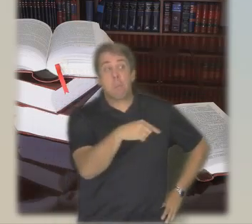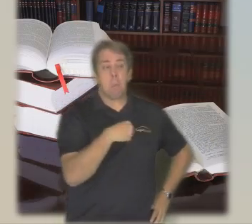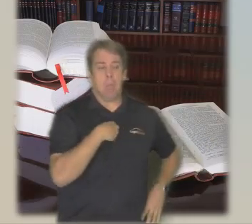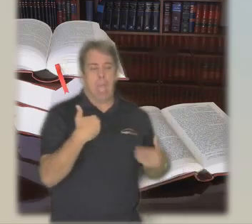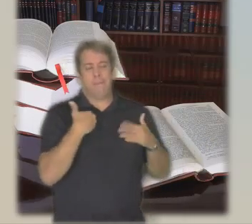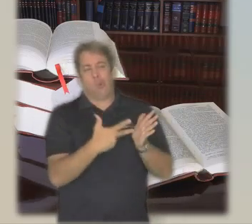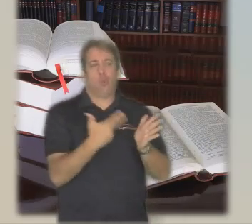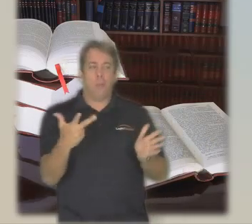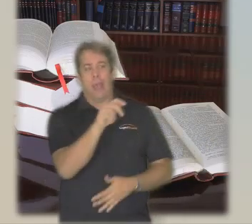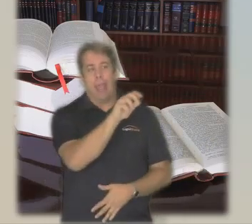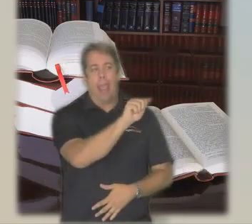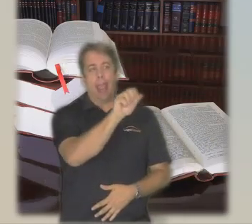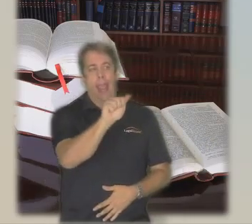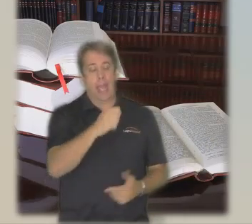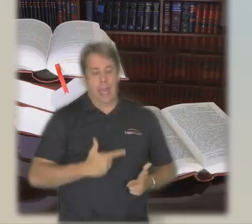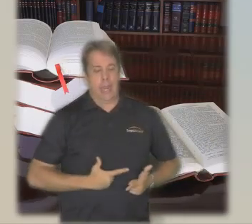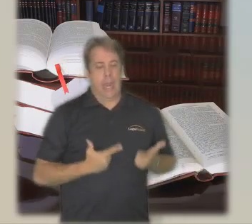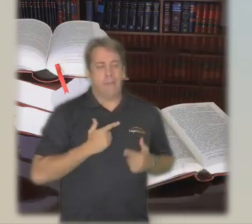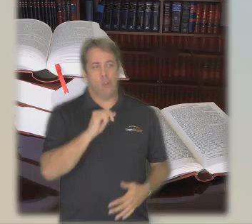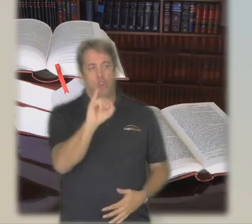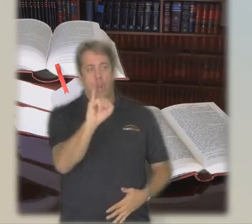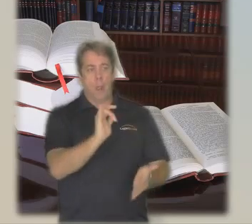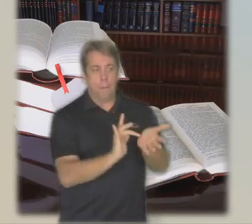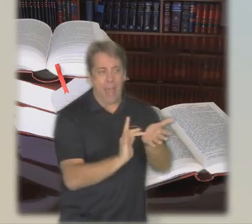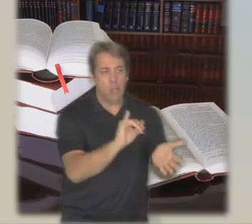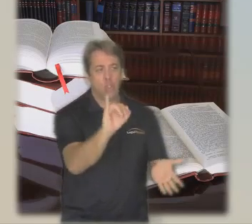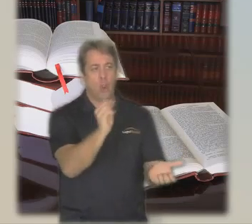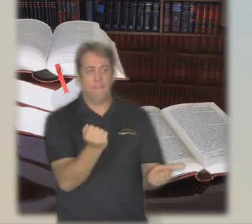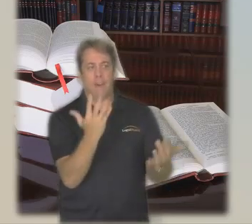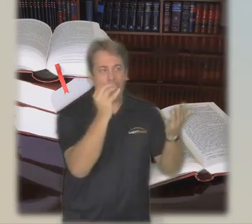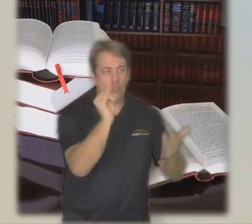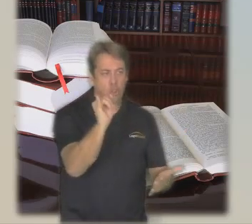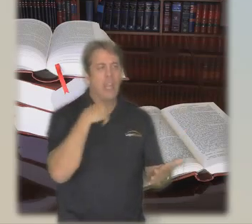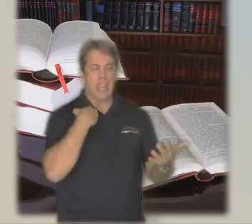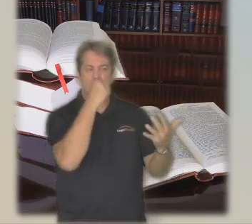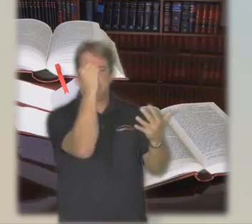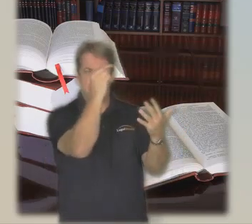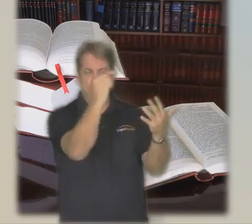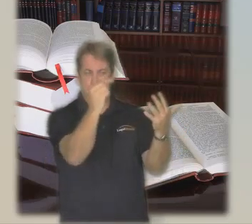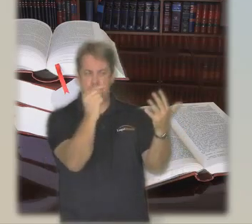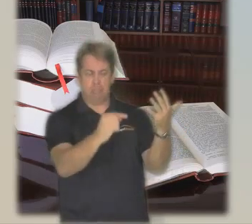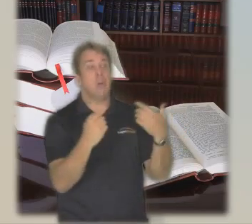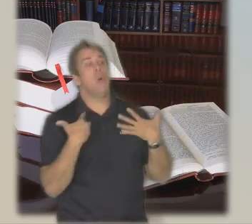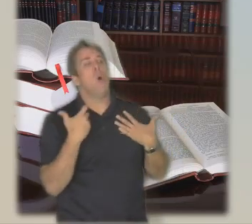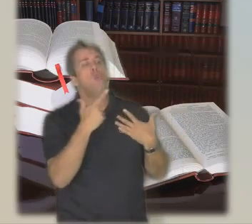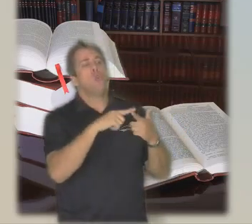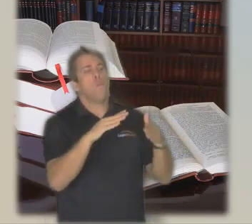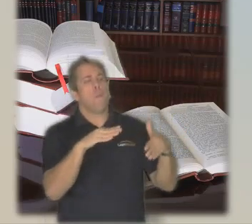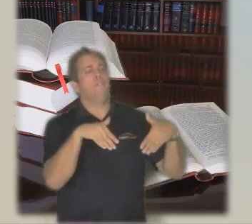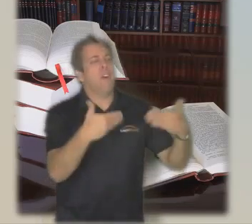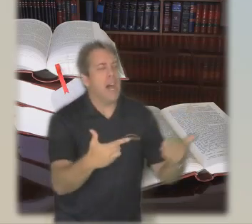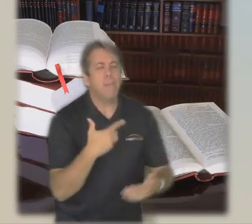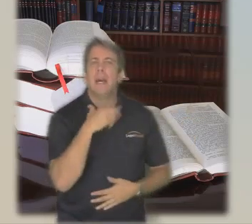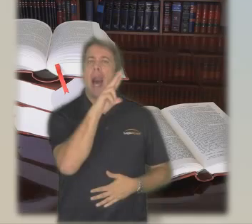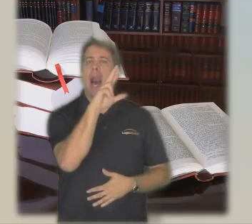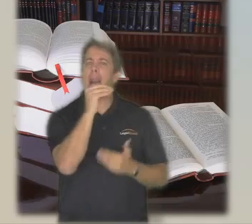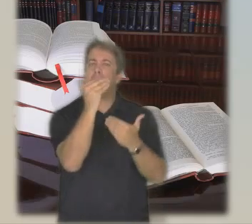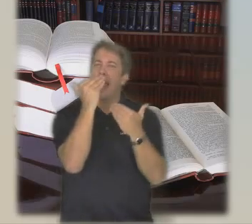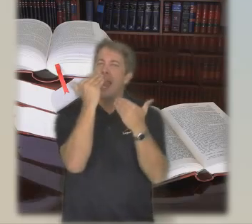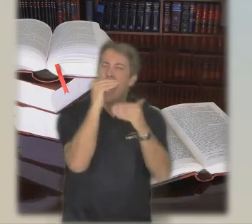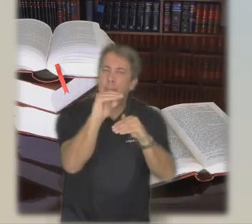say, listen, I pay for AAA, health insurance, life insurance, fire insurance, flood insurance. I would like you, Mr. Attorney, to provide